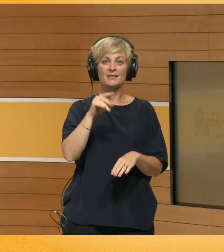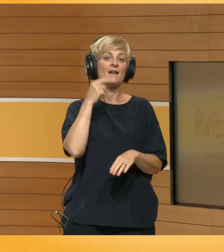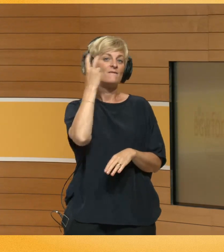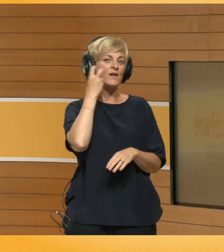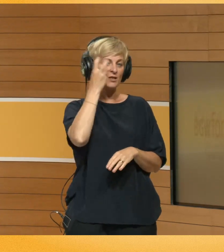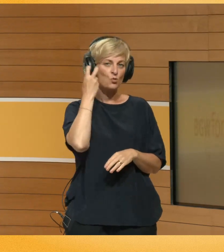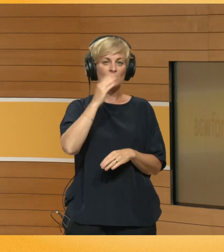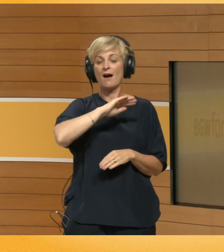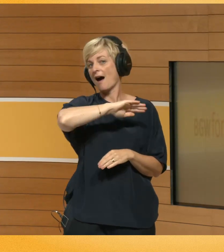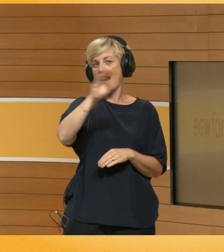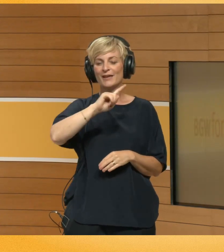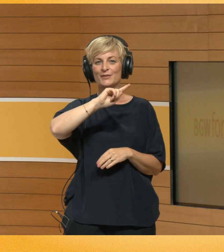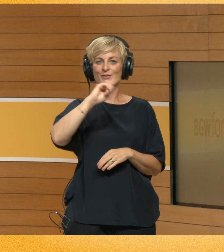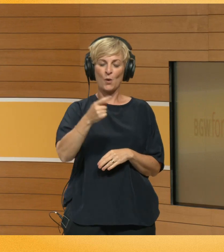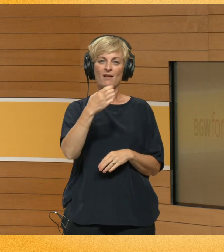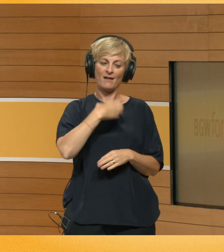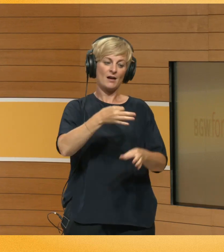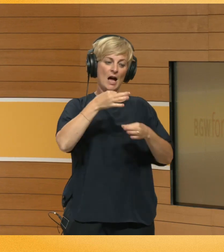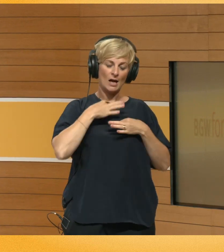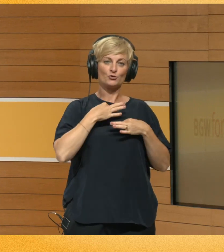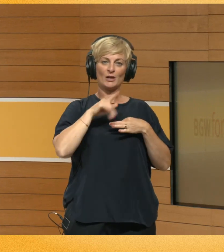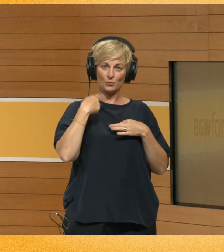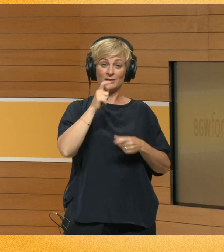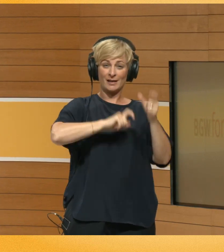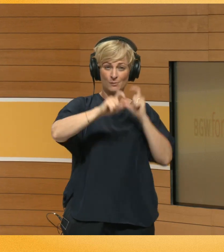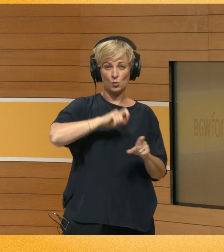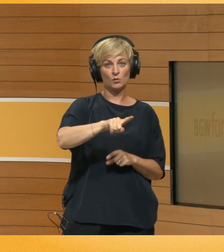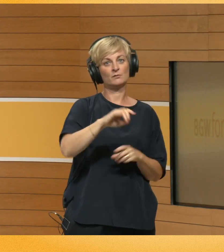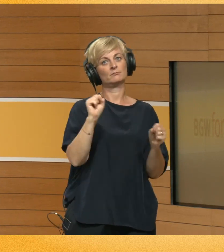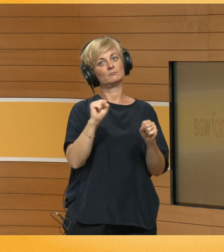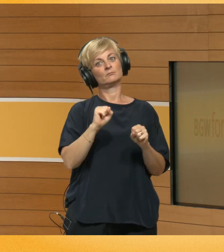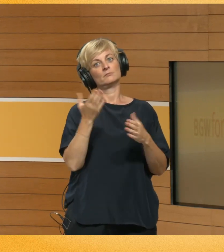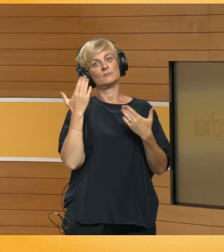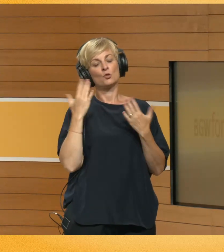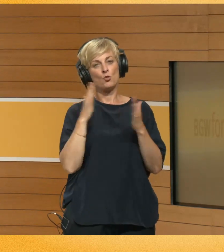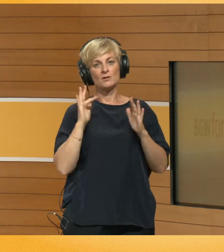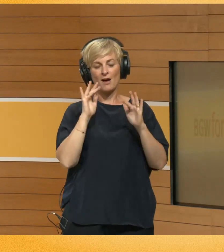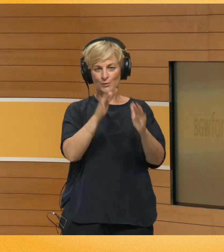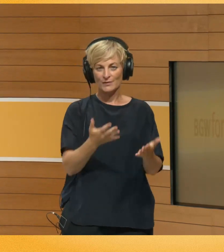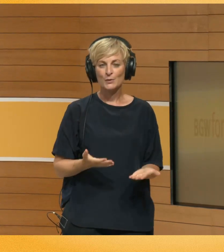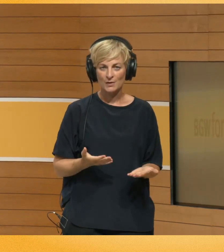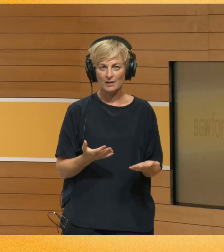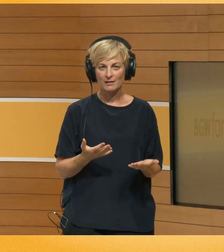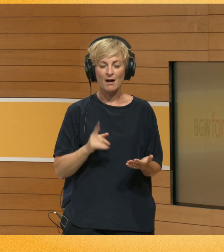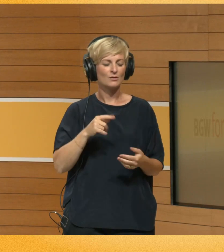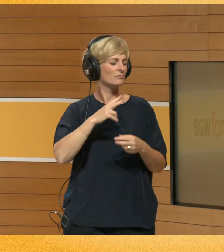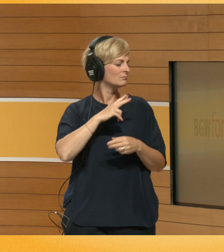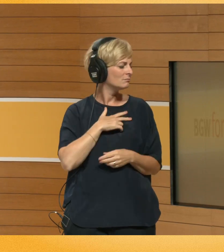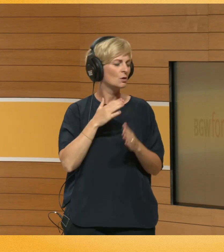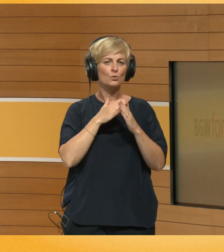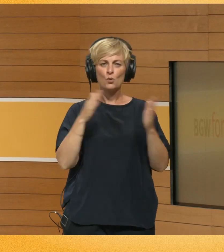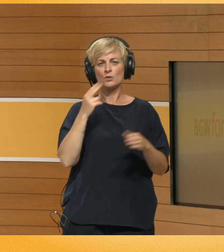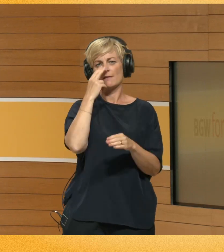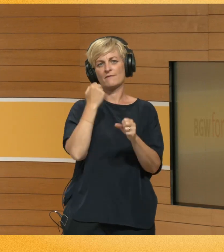serious ramifications for them. Serious blunders. For example, the premature celebration